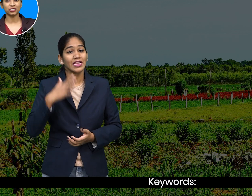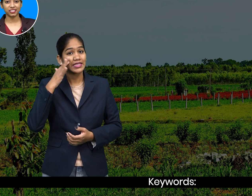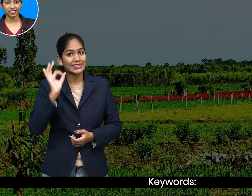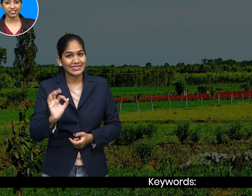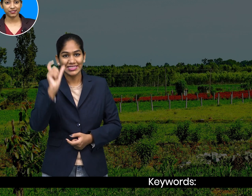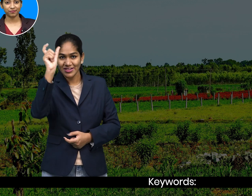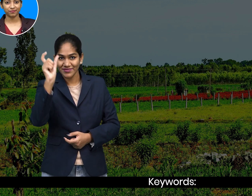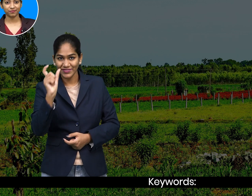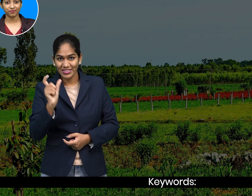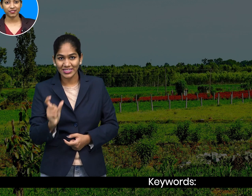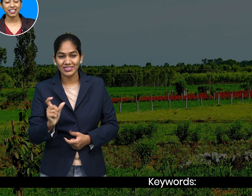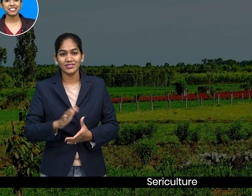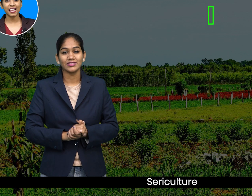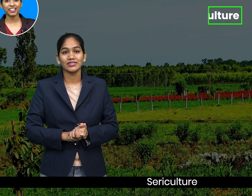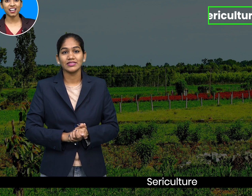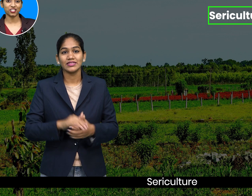keywords,